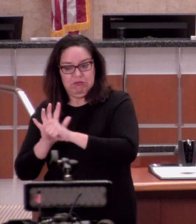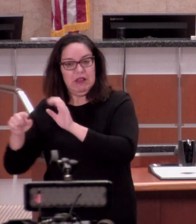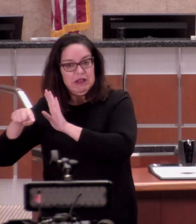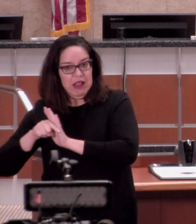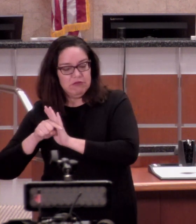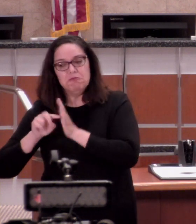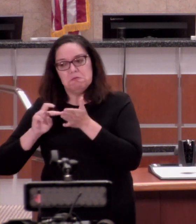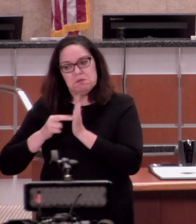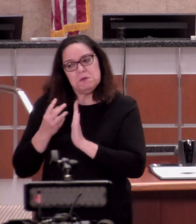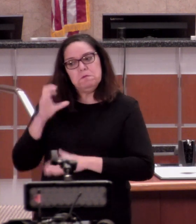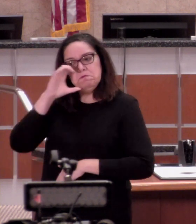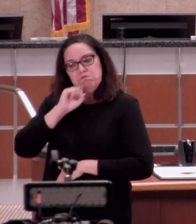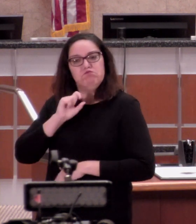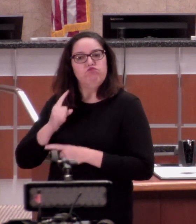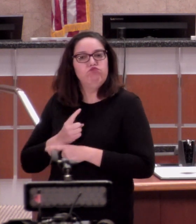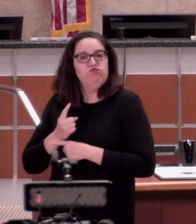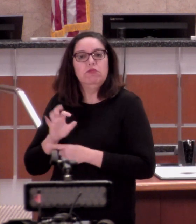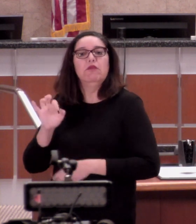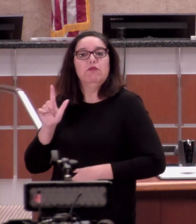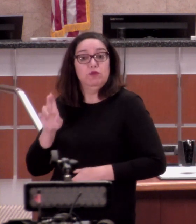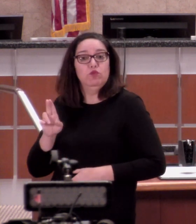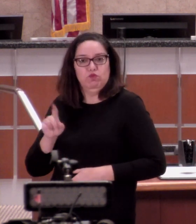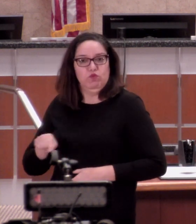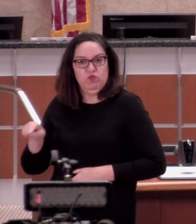We currently have